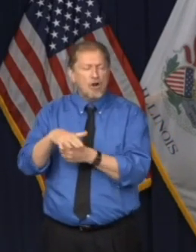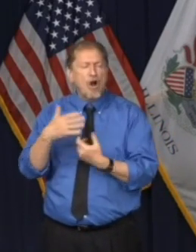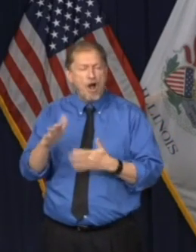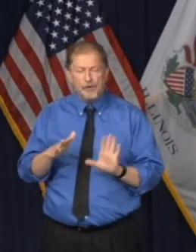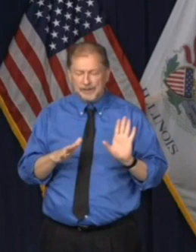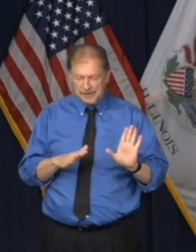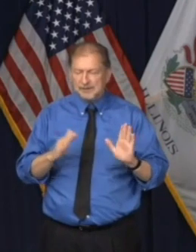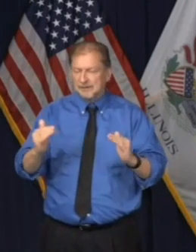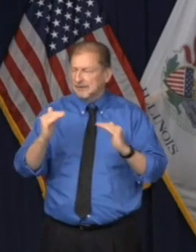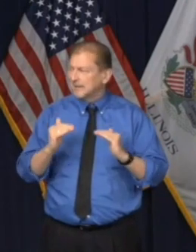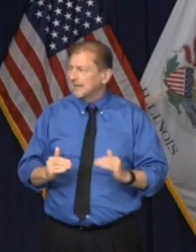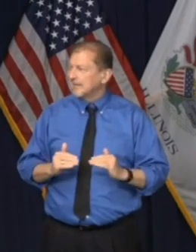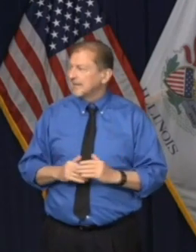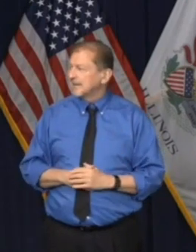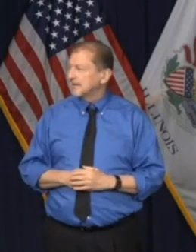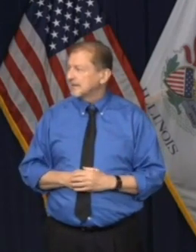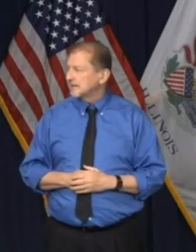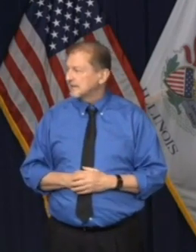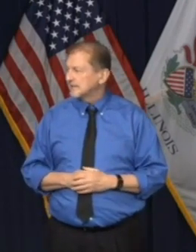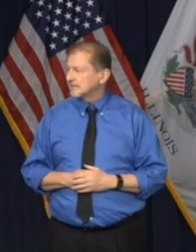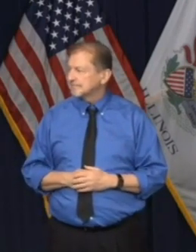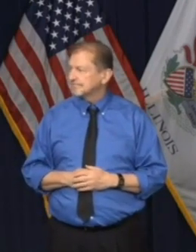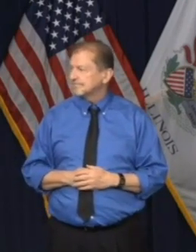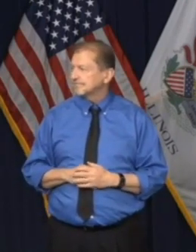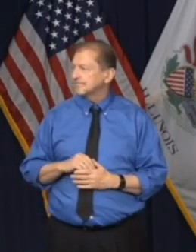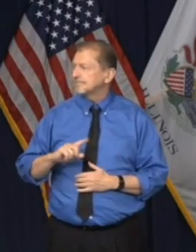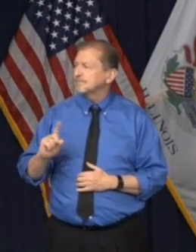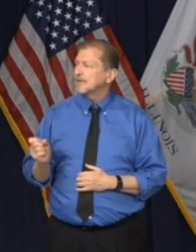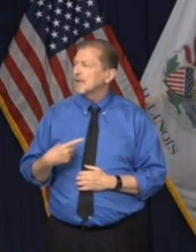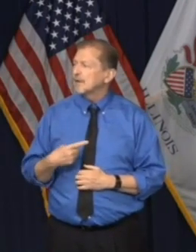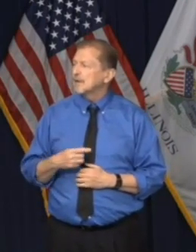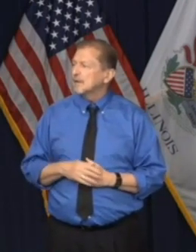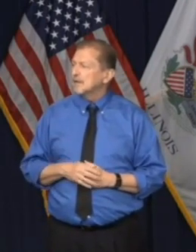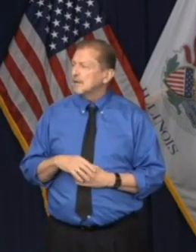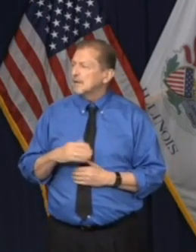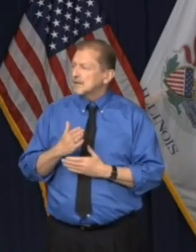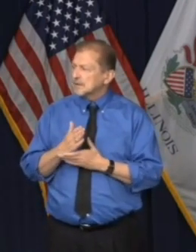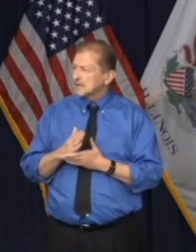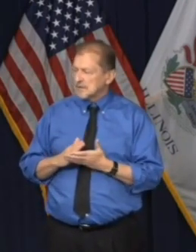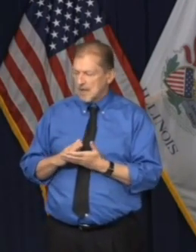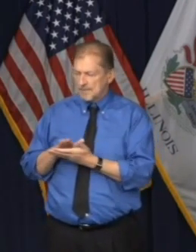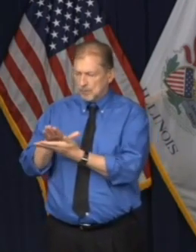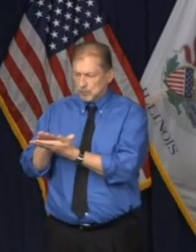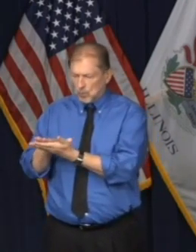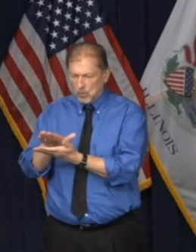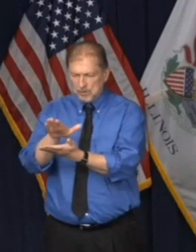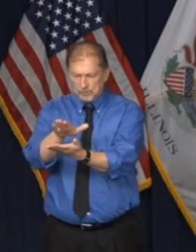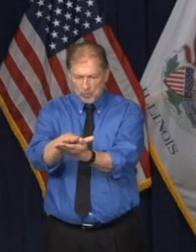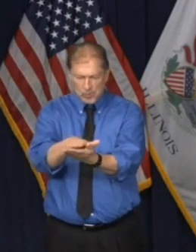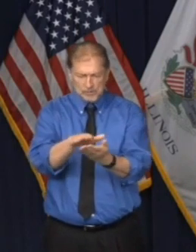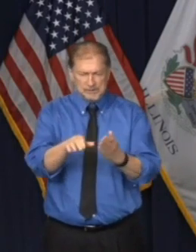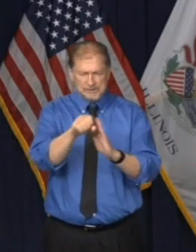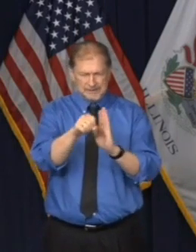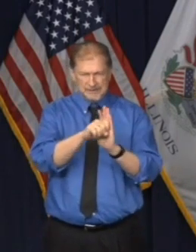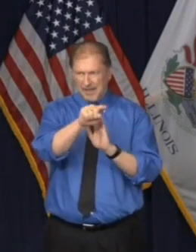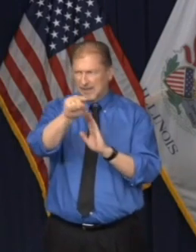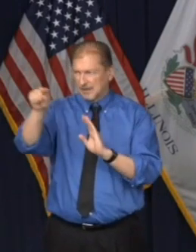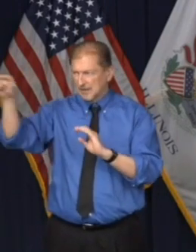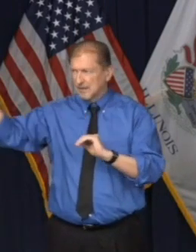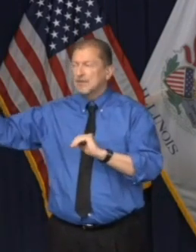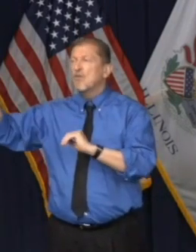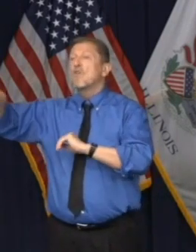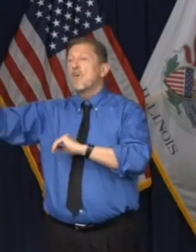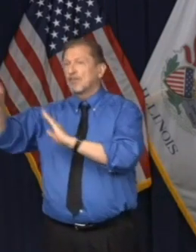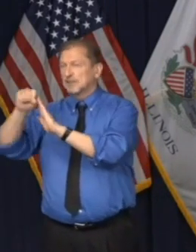next question. This is Cassie Burke. We're starting to see school-specific budget projections from other states about the impact of